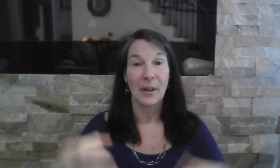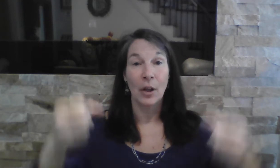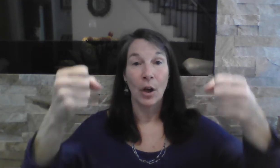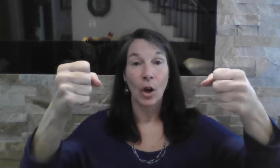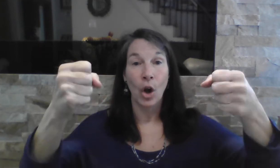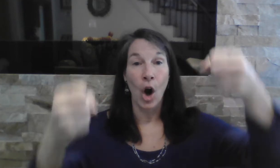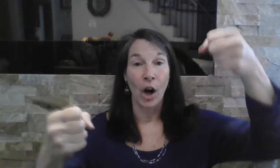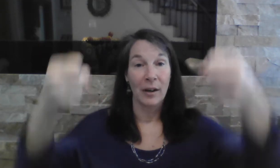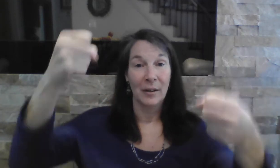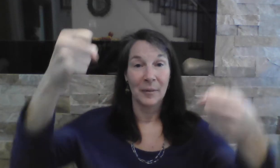Car.